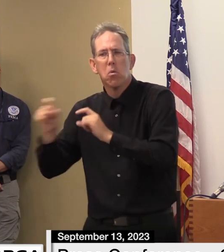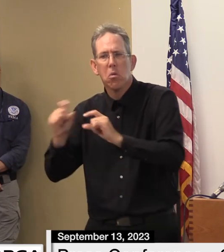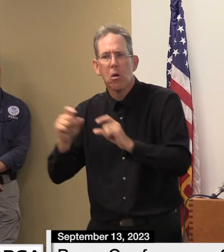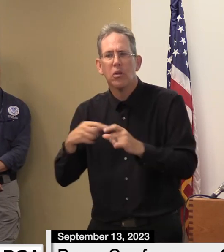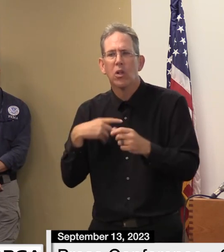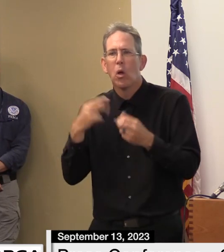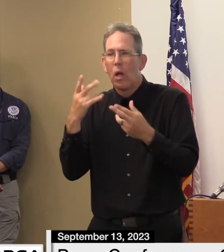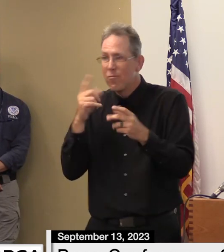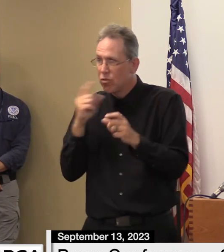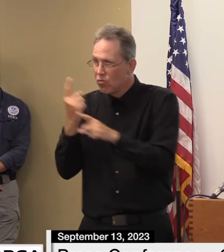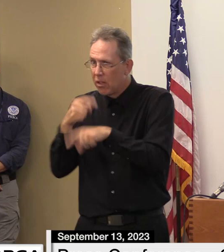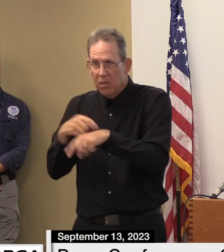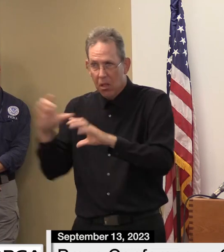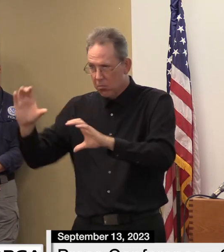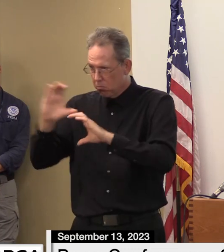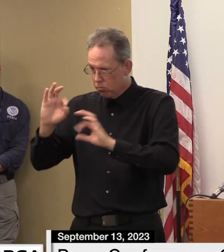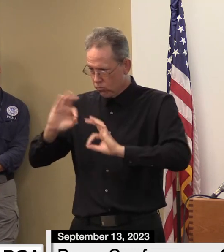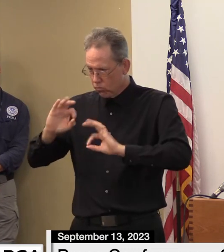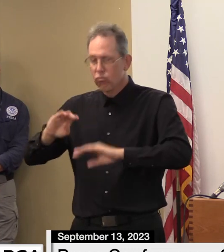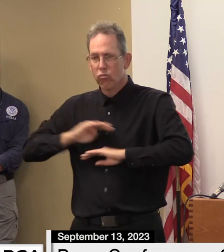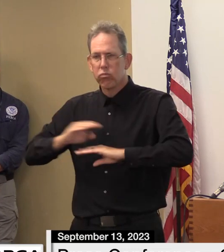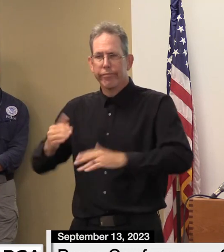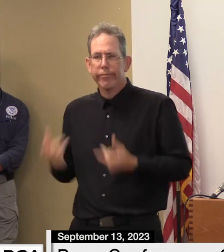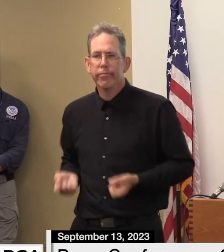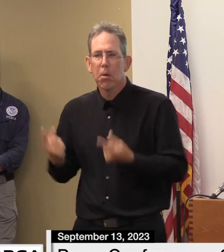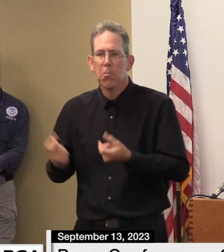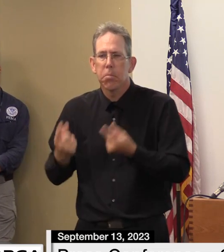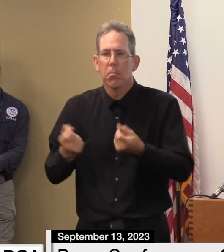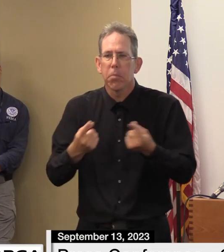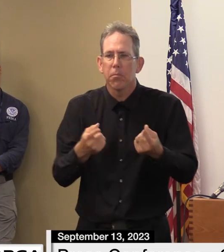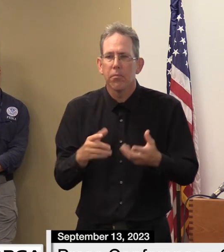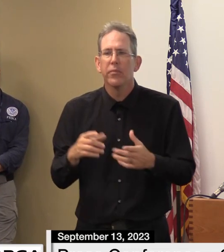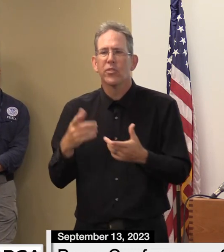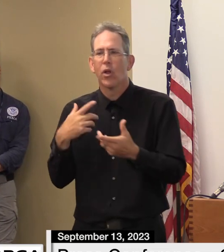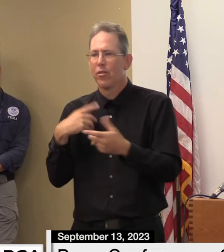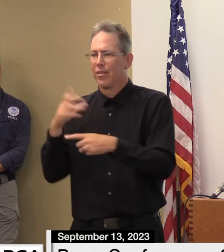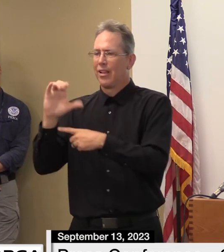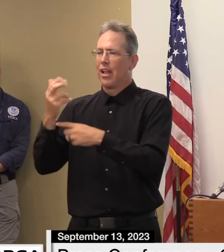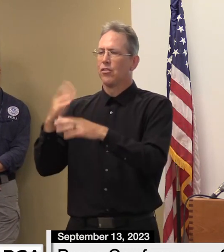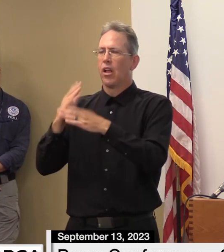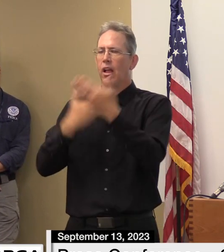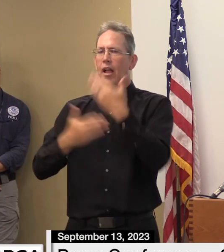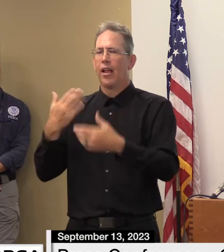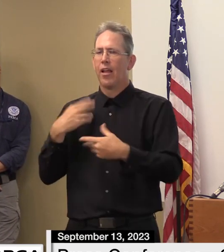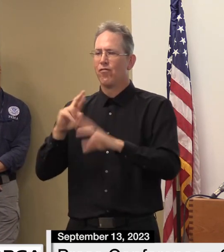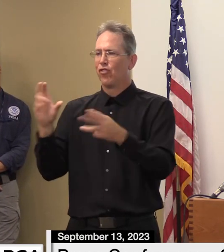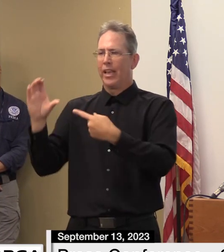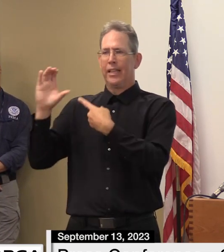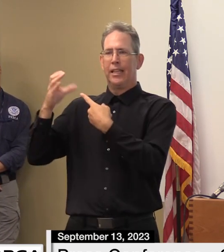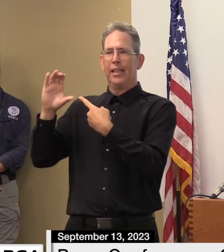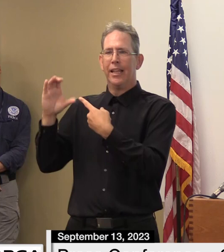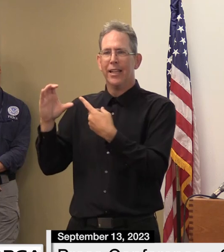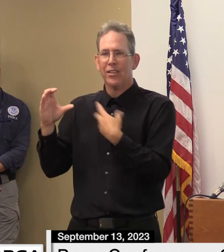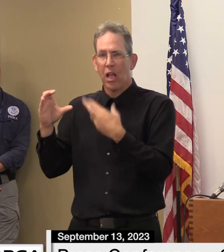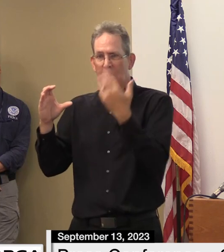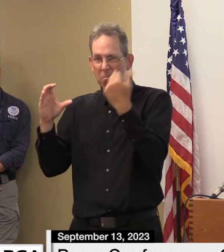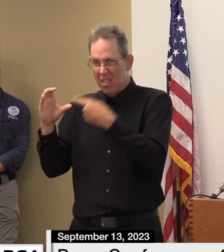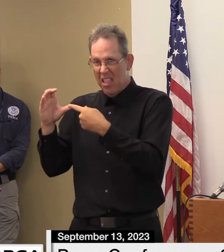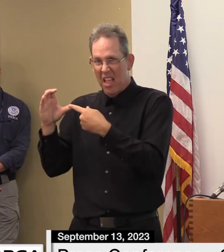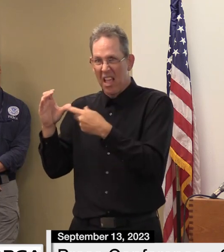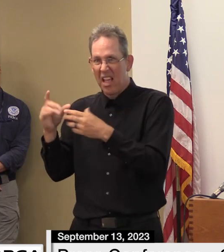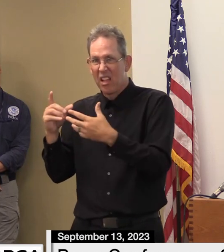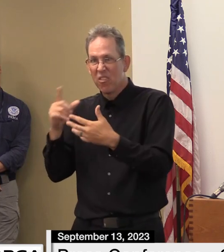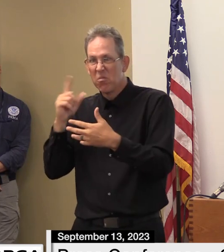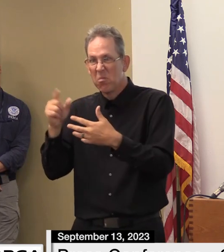So we anticipate the cash on hand being pretty significant for the foreseeable future. We don't know if it'll be